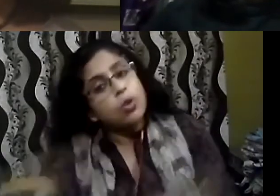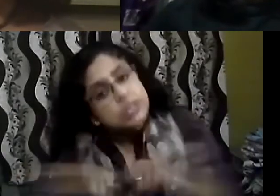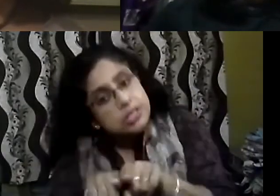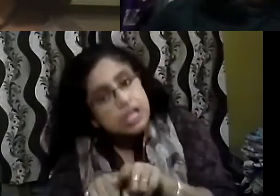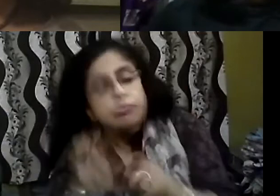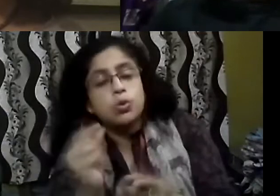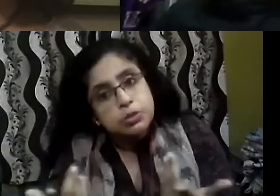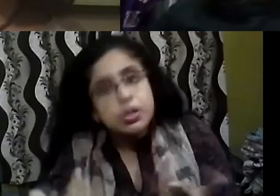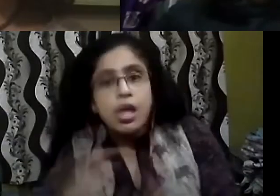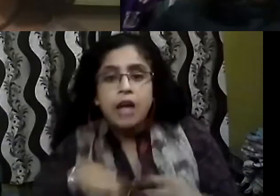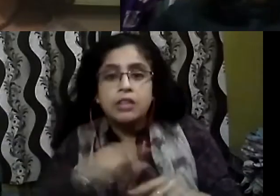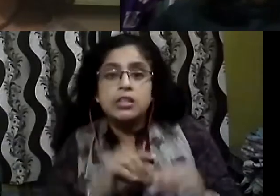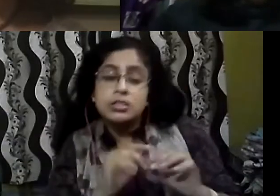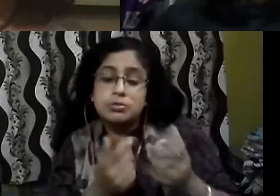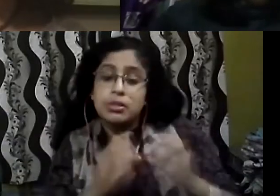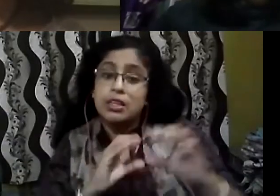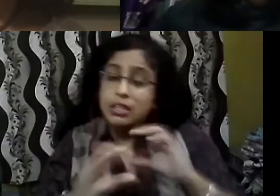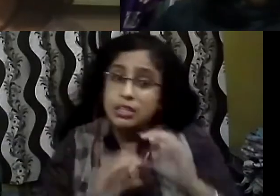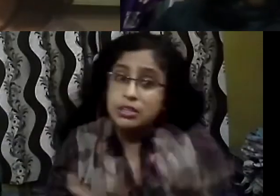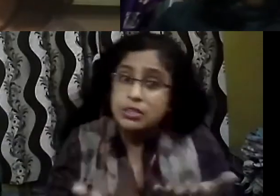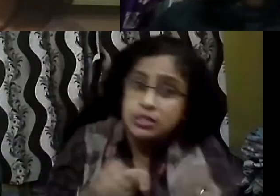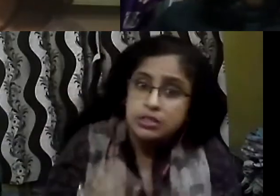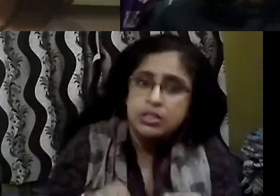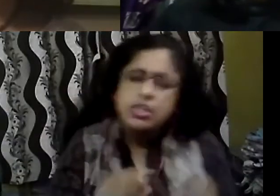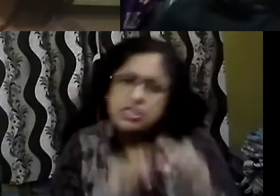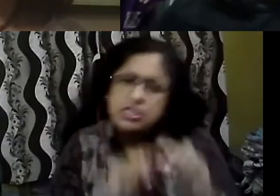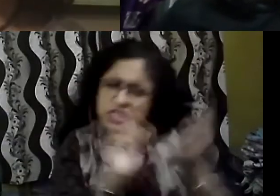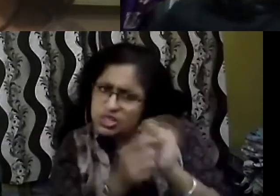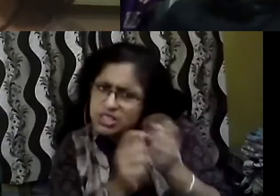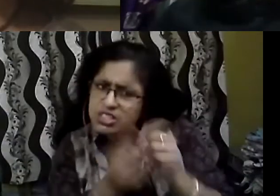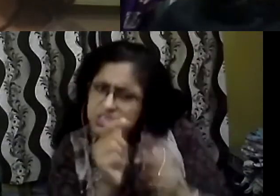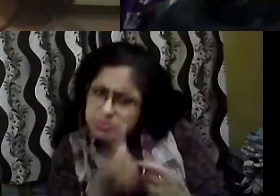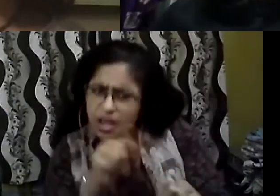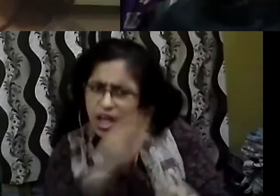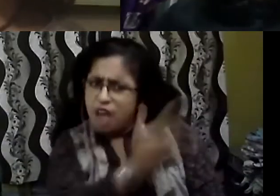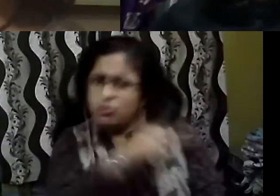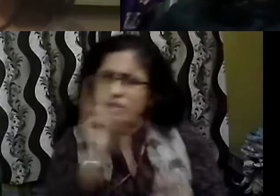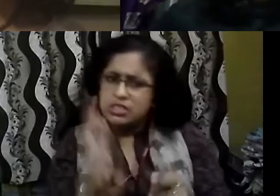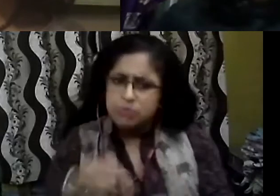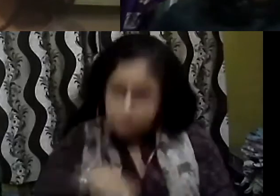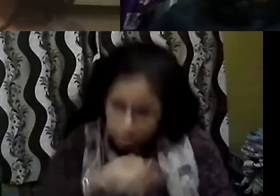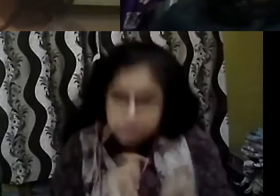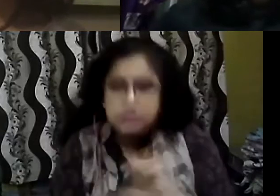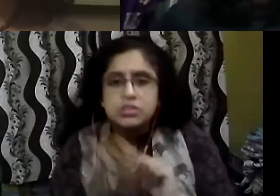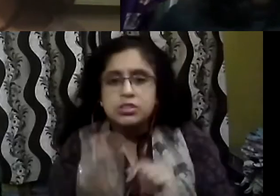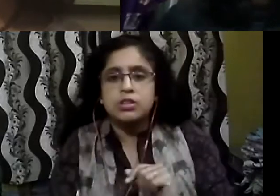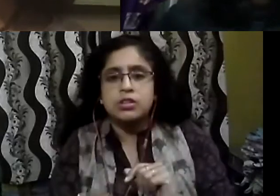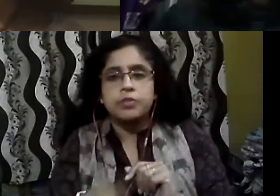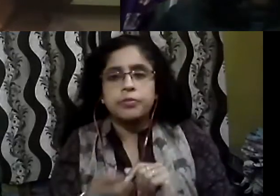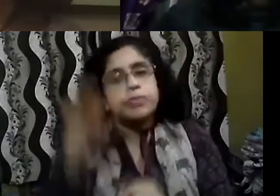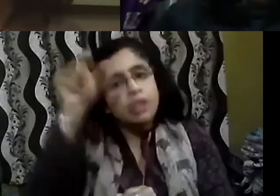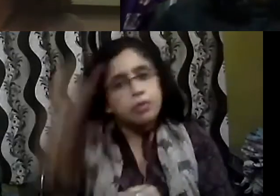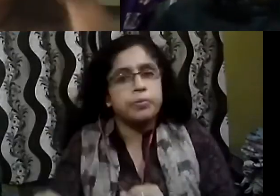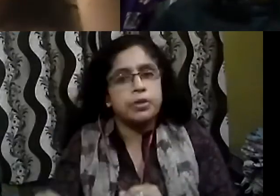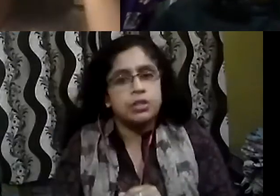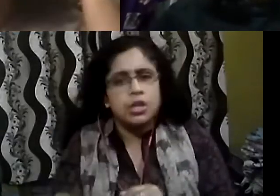in interfaces. Reasonable modification meaning here is let us assume that person who having a low